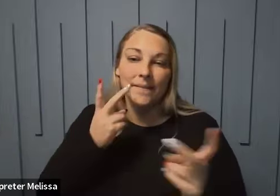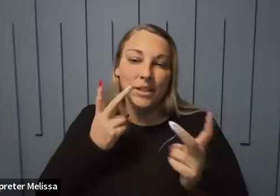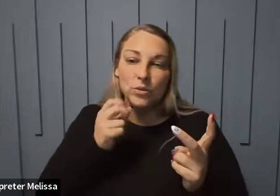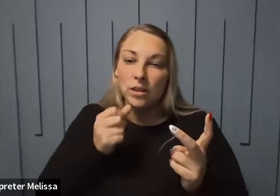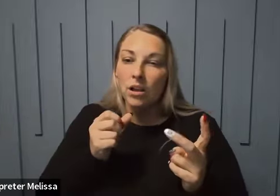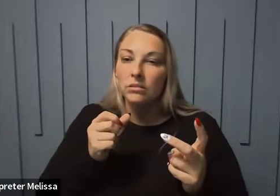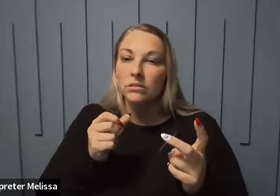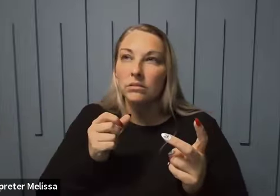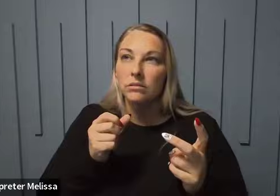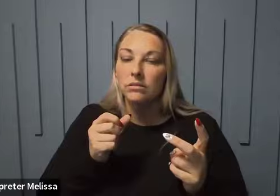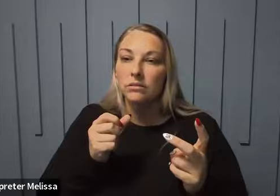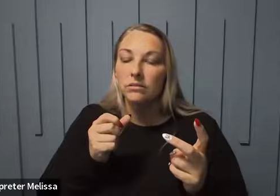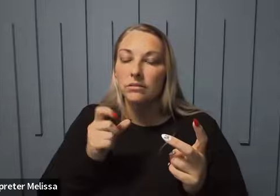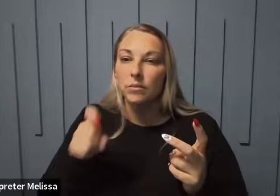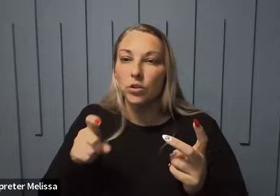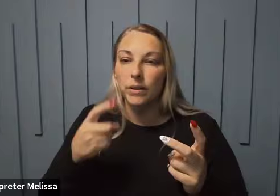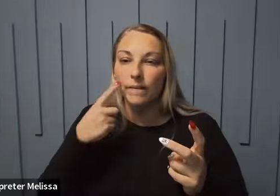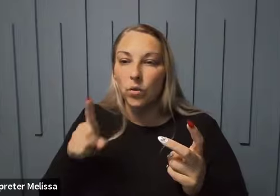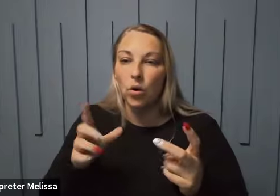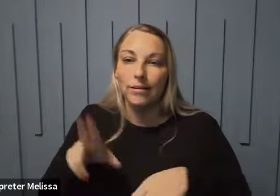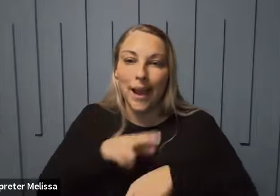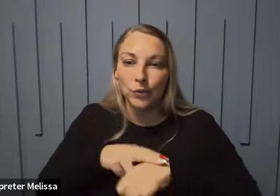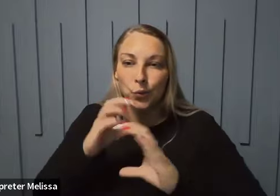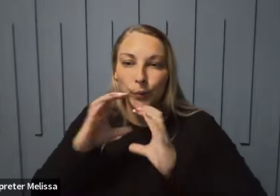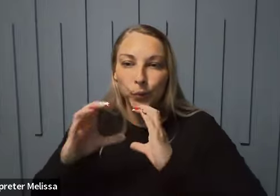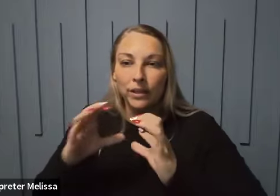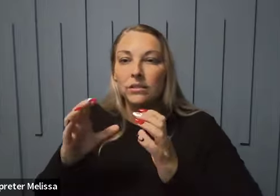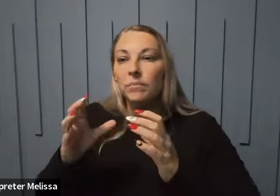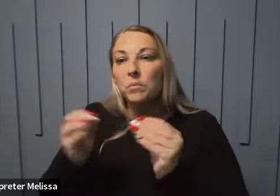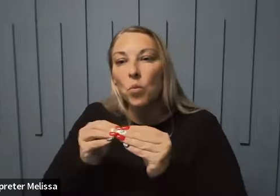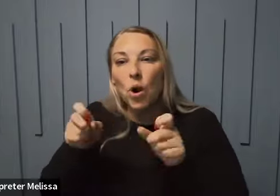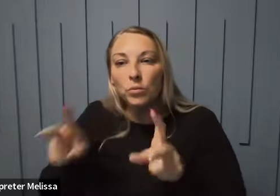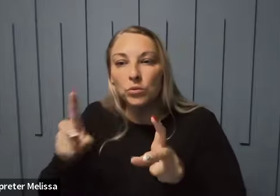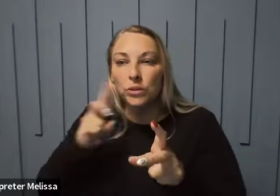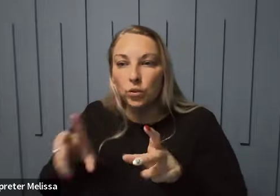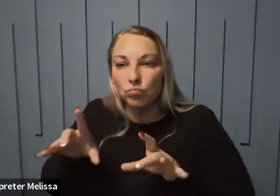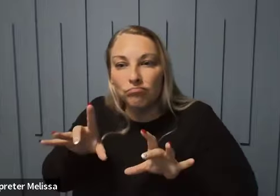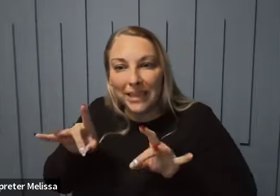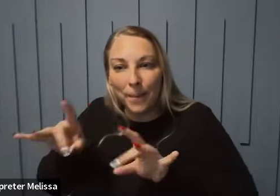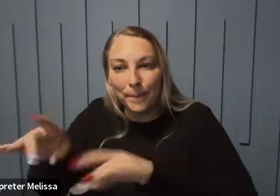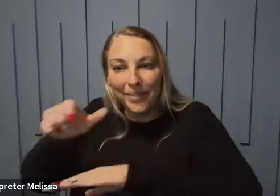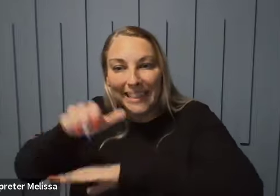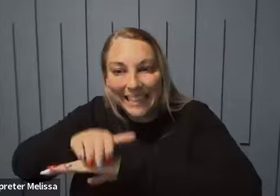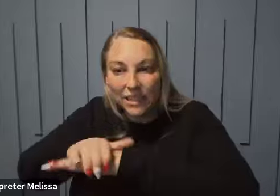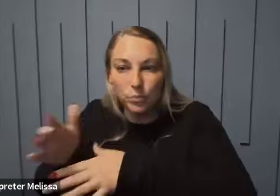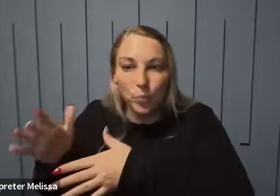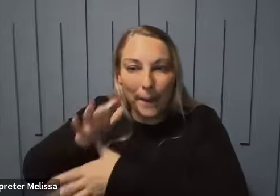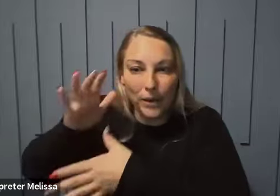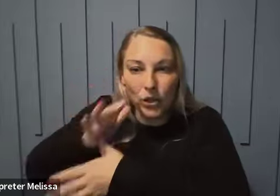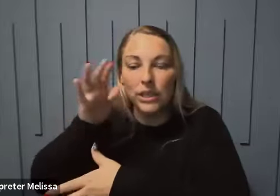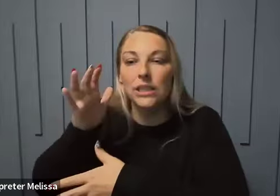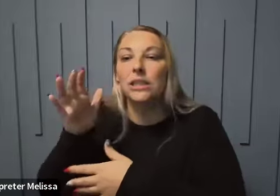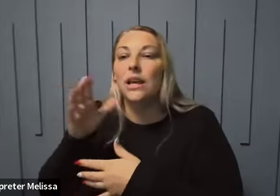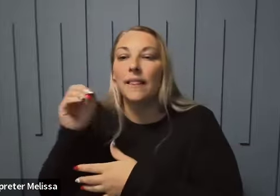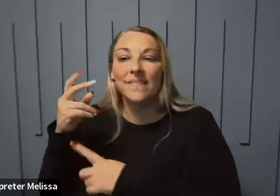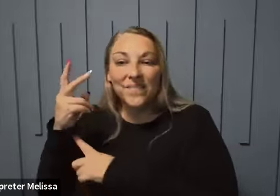And again, we just keep going back to we needed to give them the opportunity to acquire English naturally through, but visual phonics was not